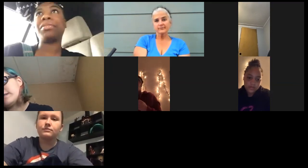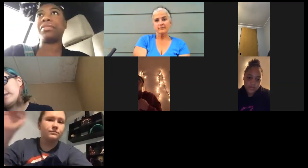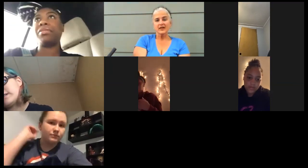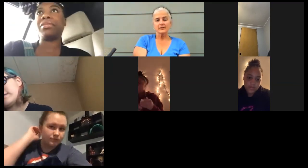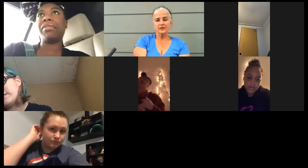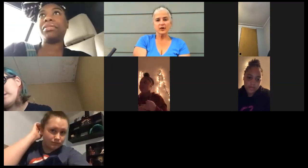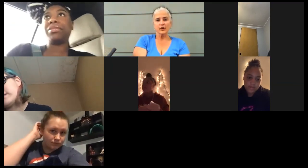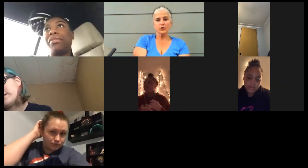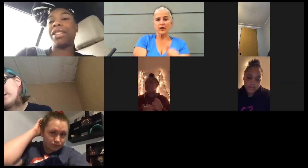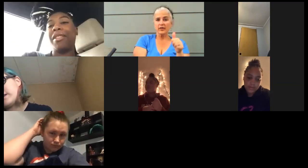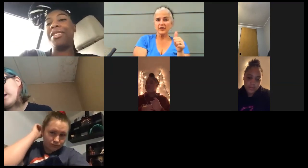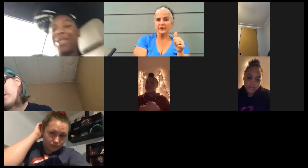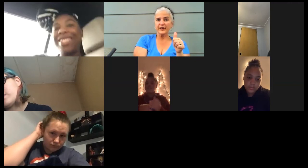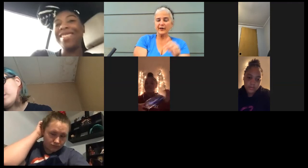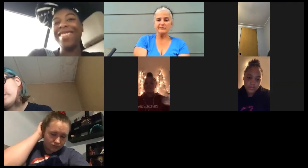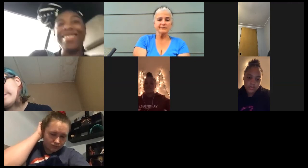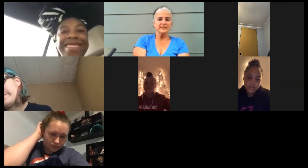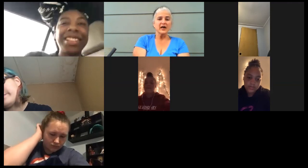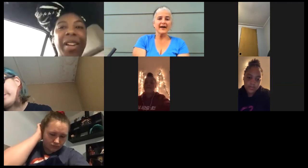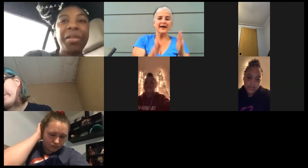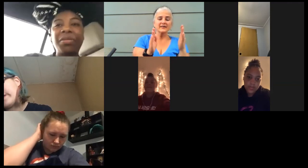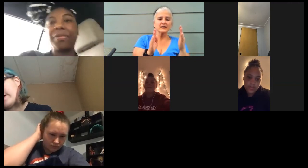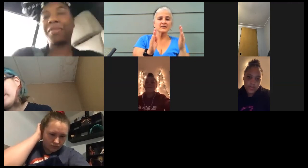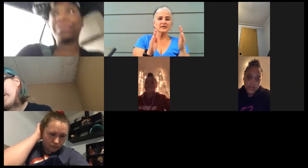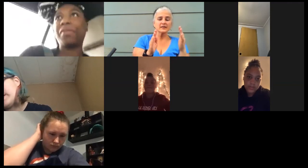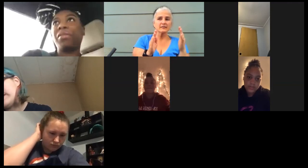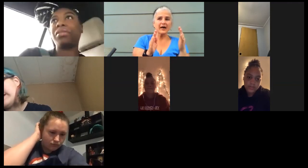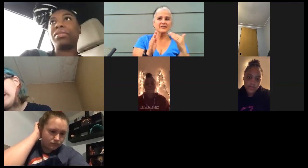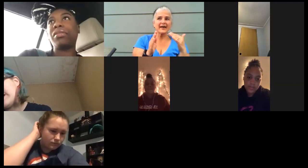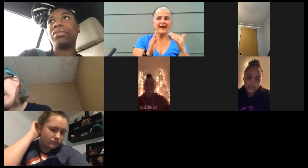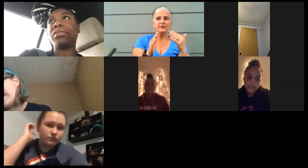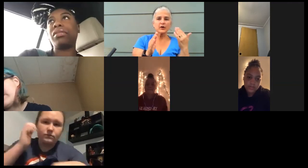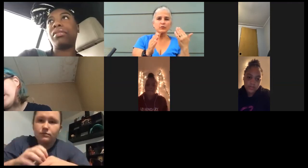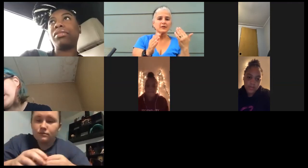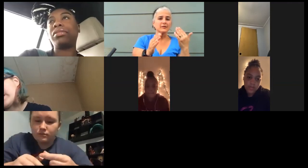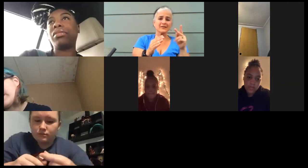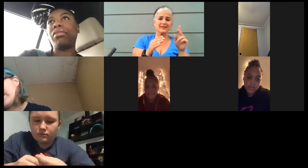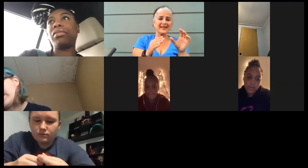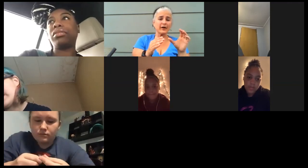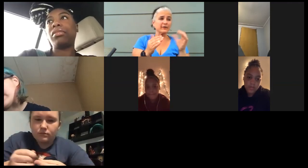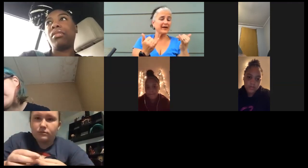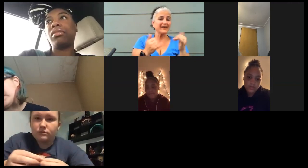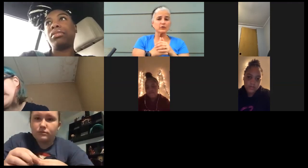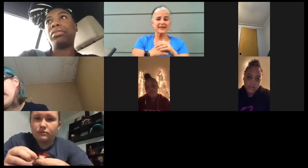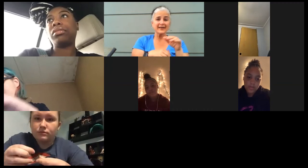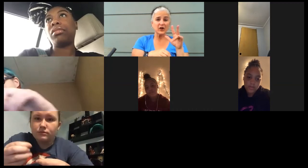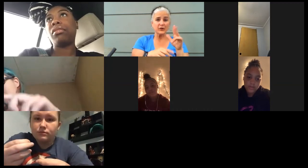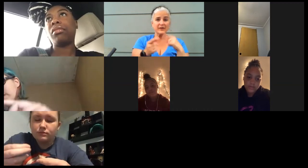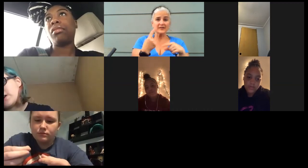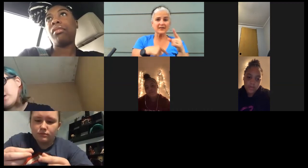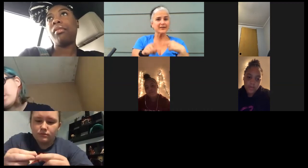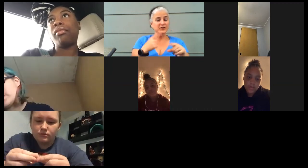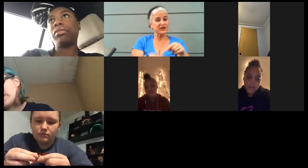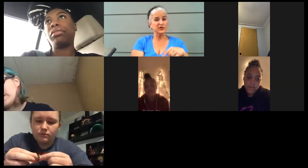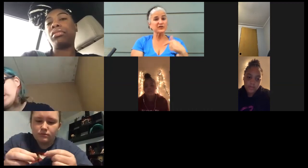language. So there you go. And I would say, I don't know, Knox County right now only has